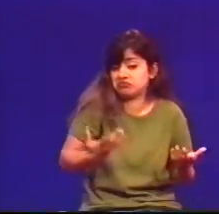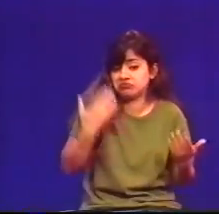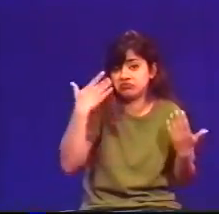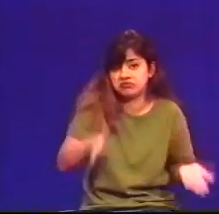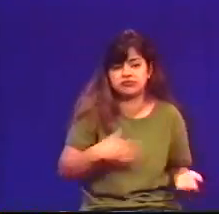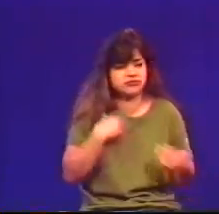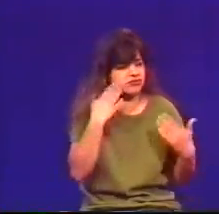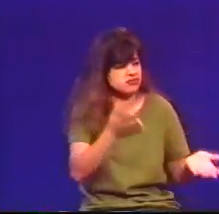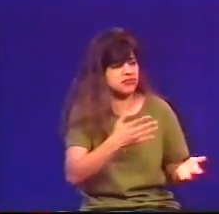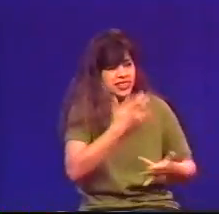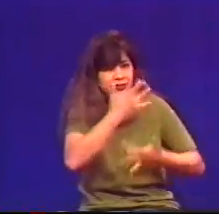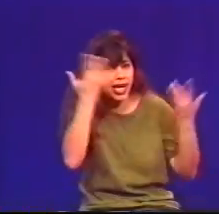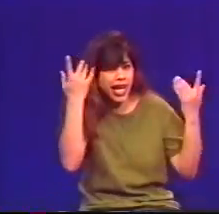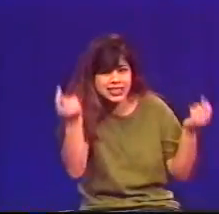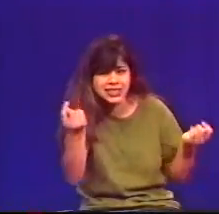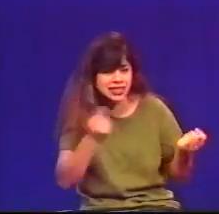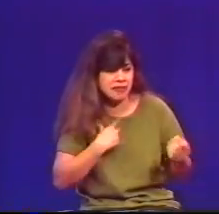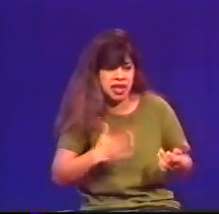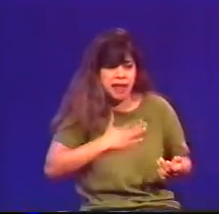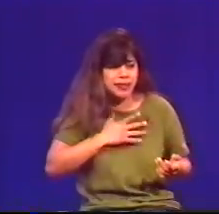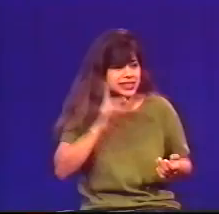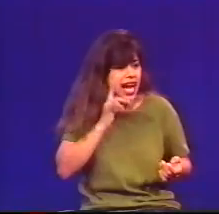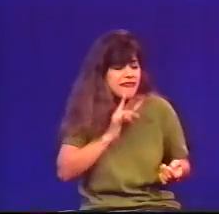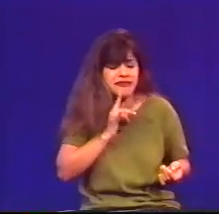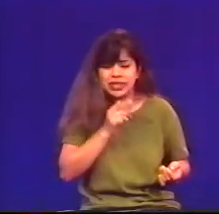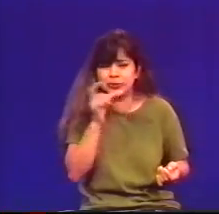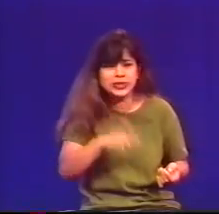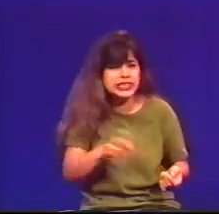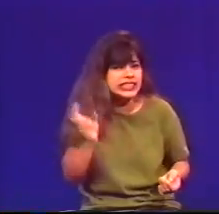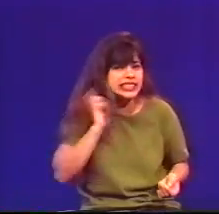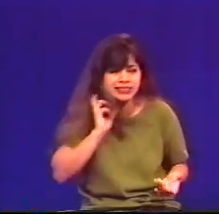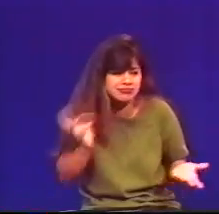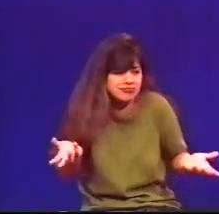we never did hear back, and over time, we almost forgot about it.